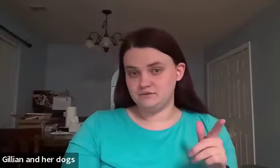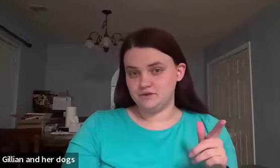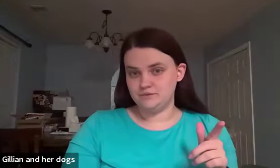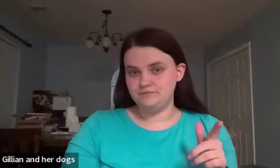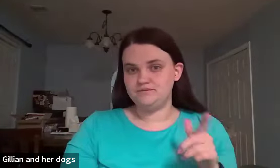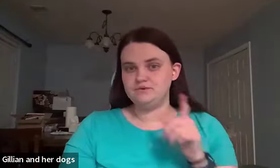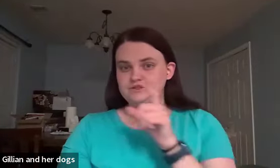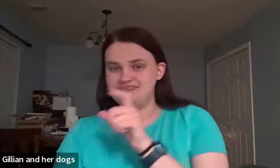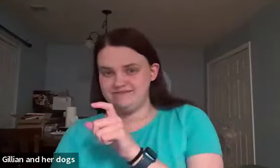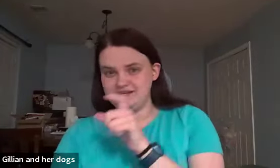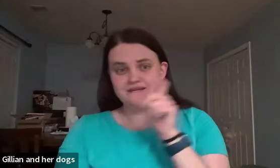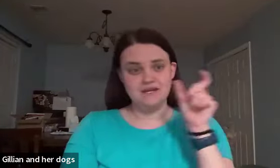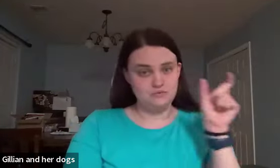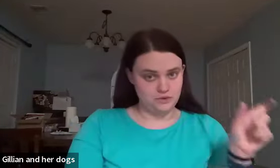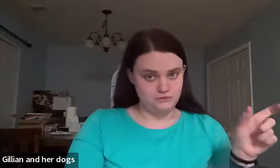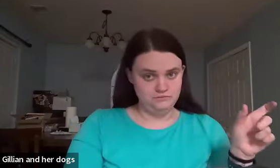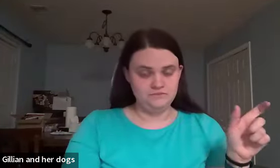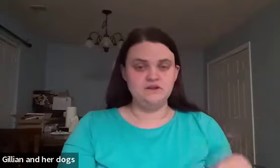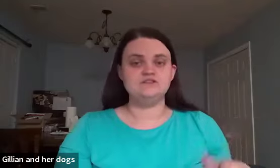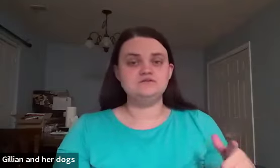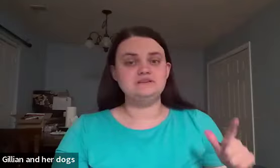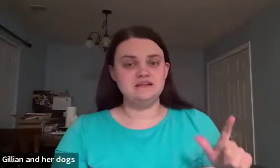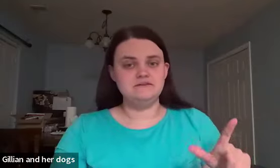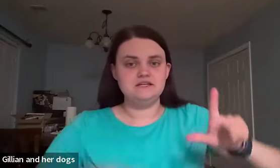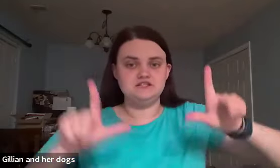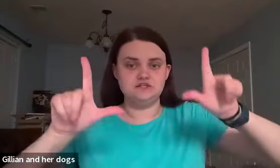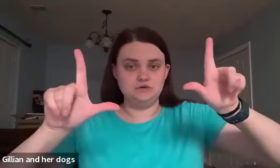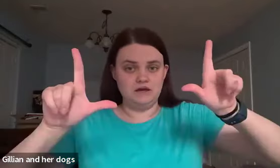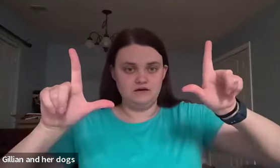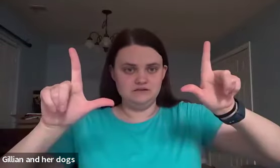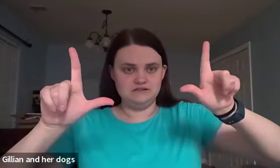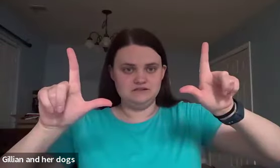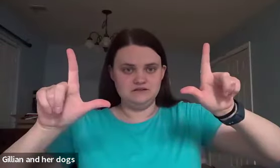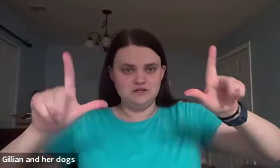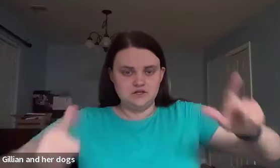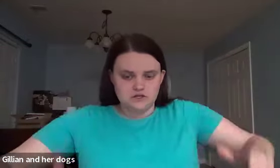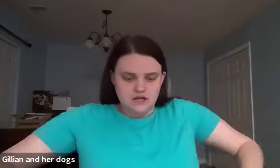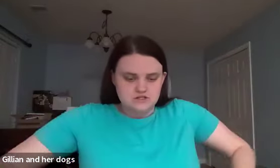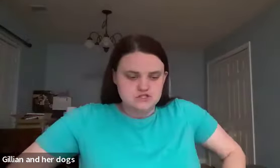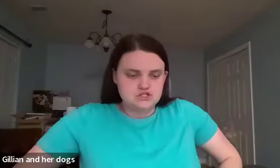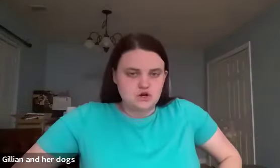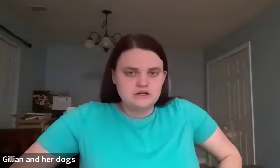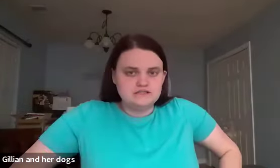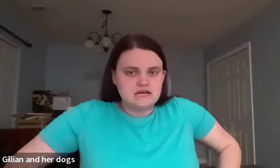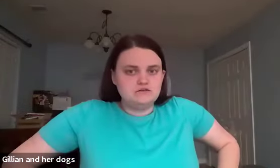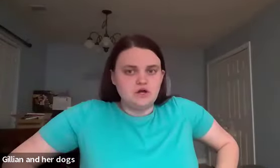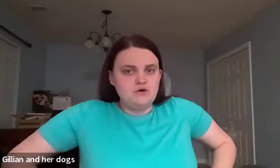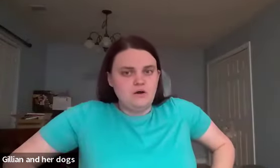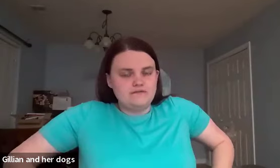Living room would do living and room. So living is two L's. You're going to kind of start down low on